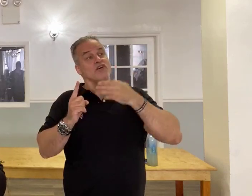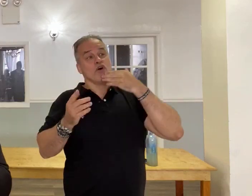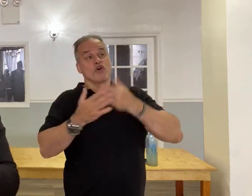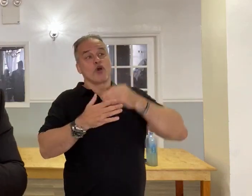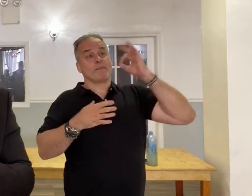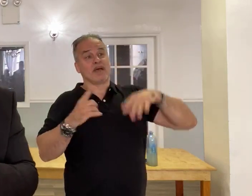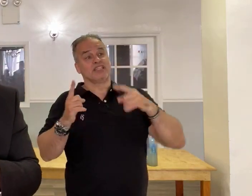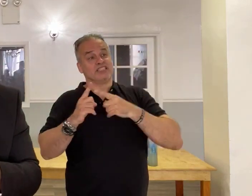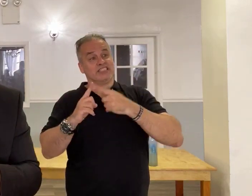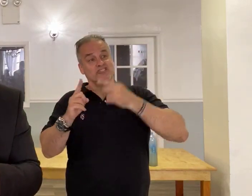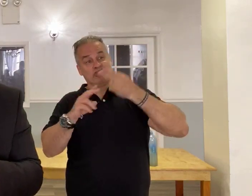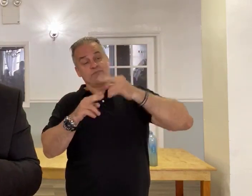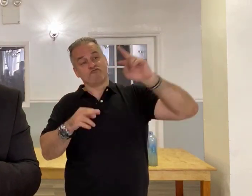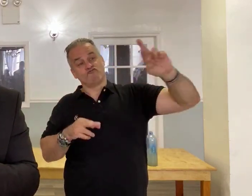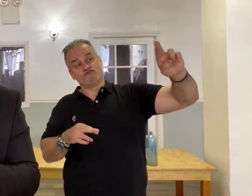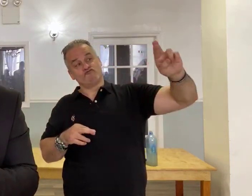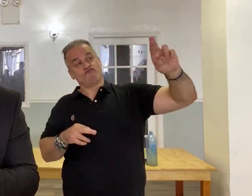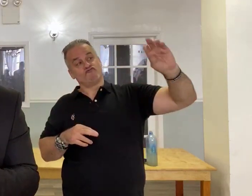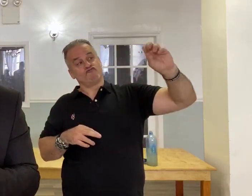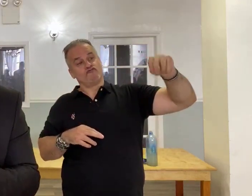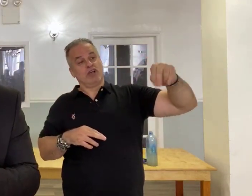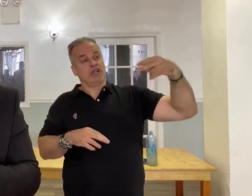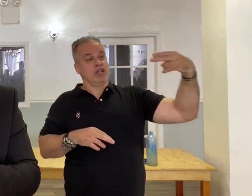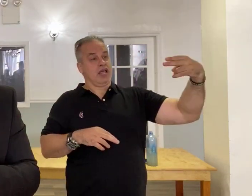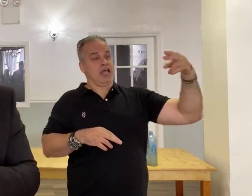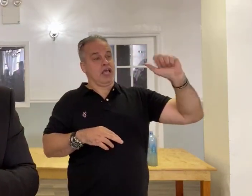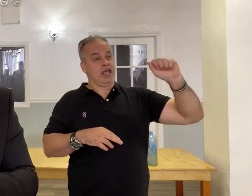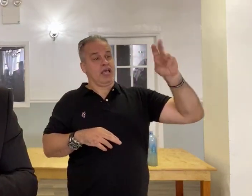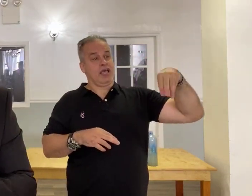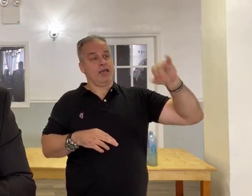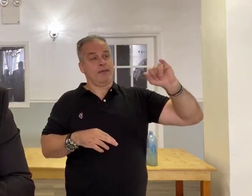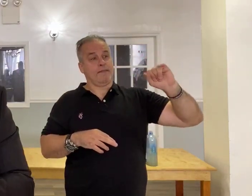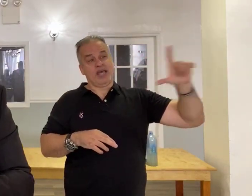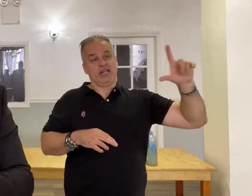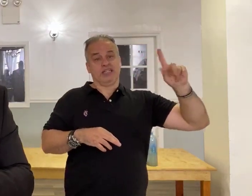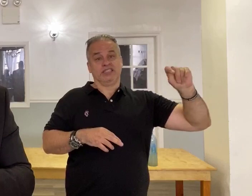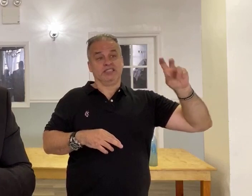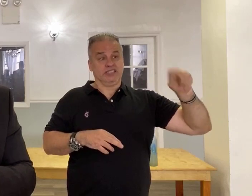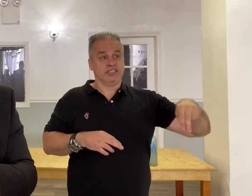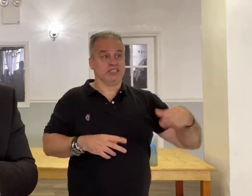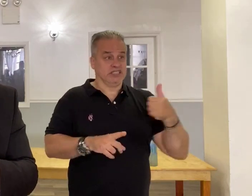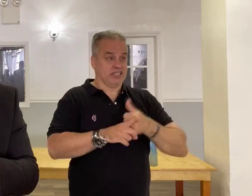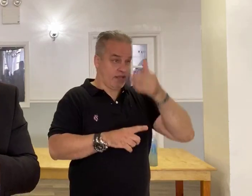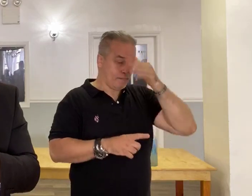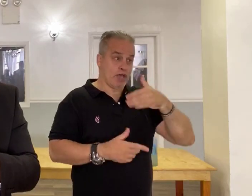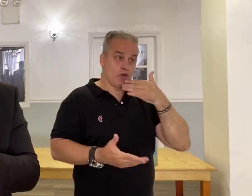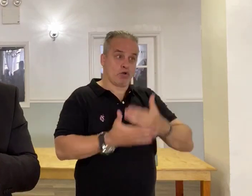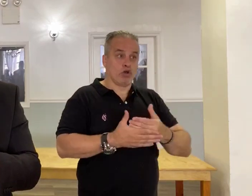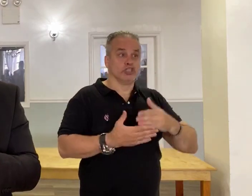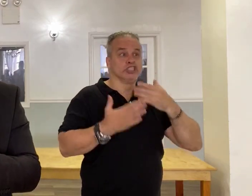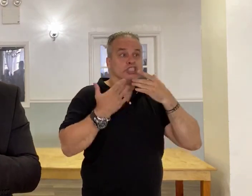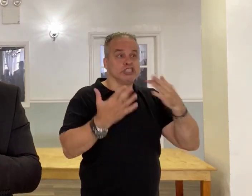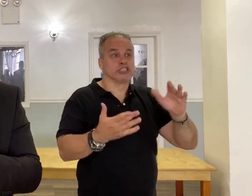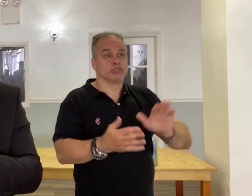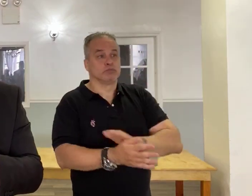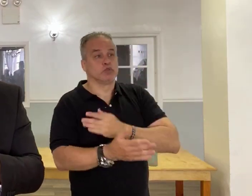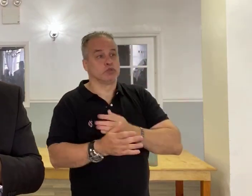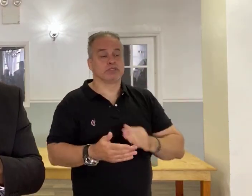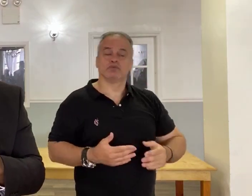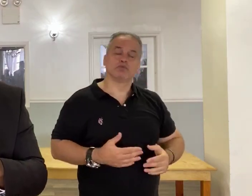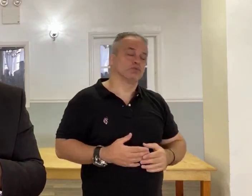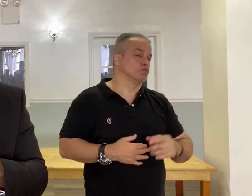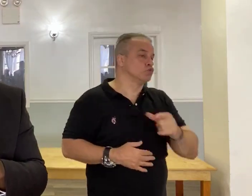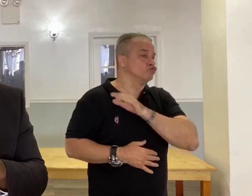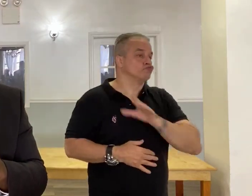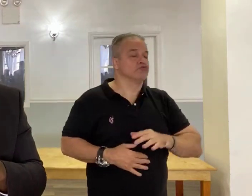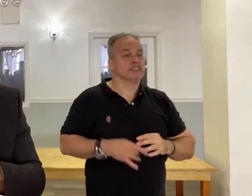his name, Ron Hamilton. And I love his music, and he's still with us today. But there was a day where he